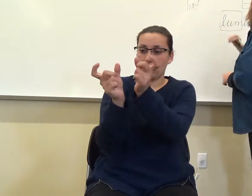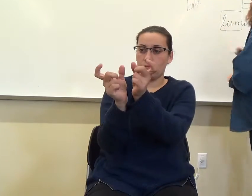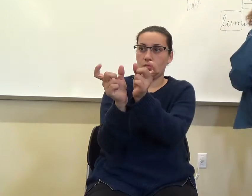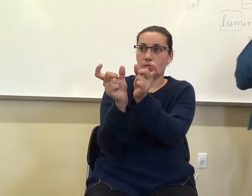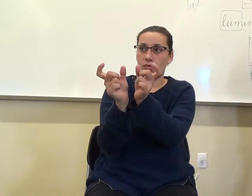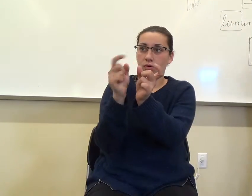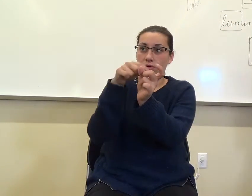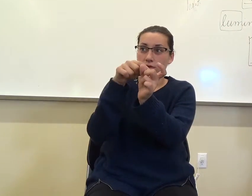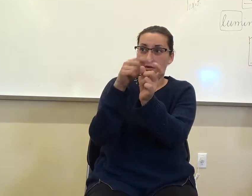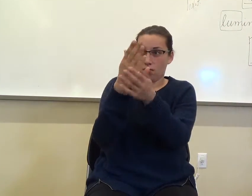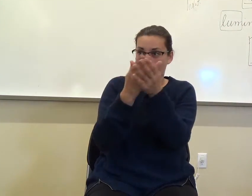light.